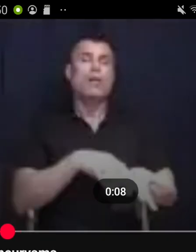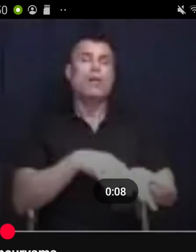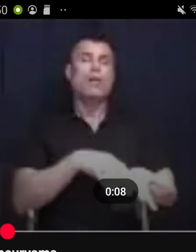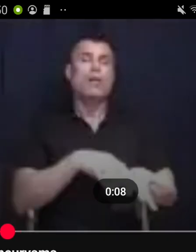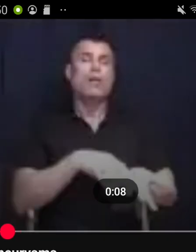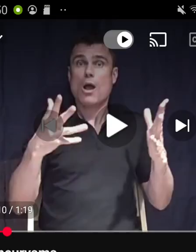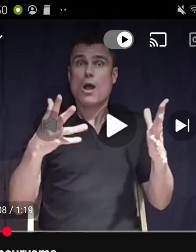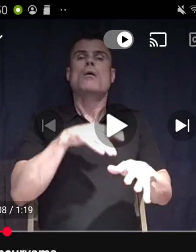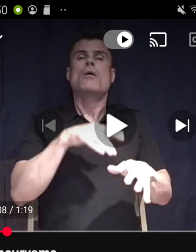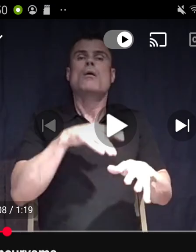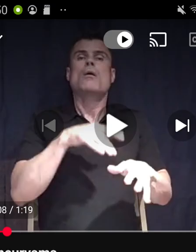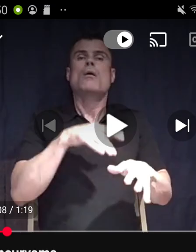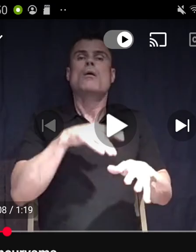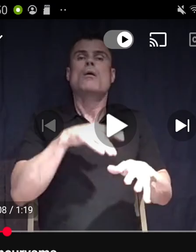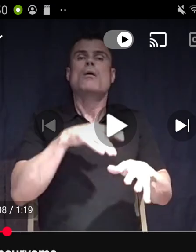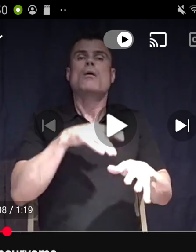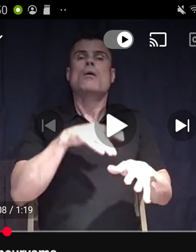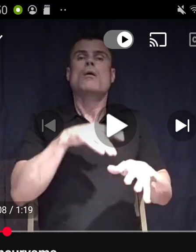time.